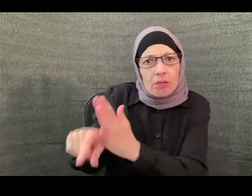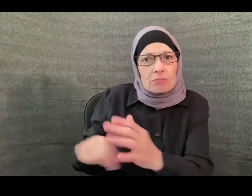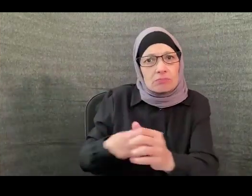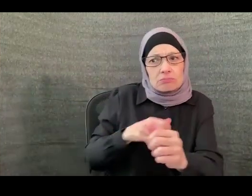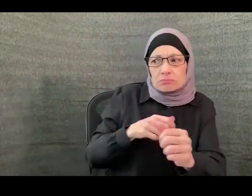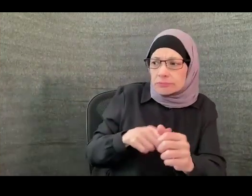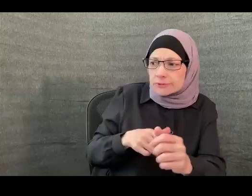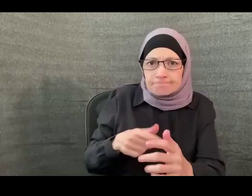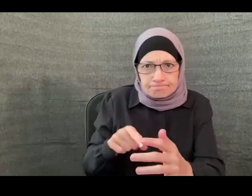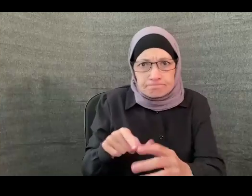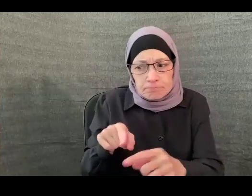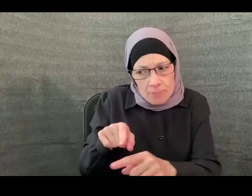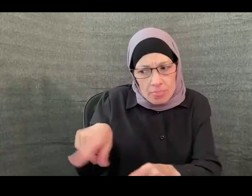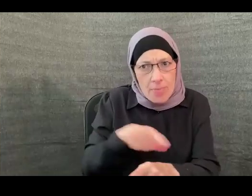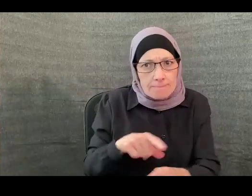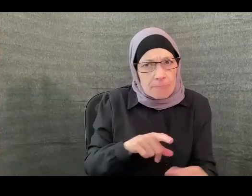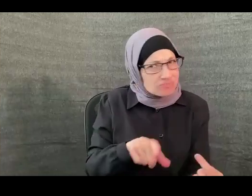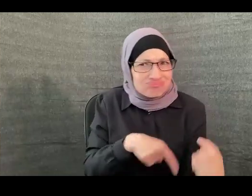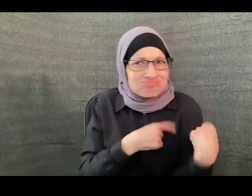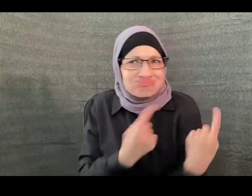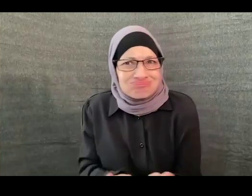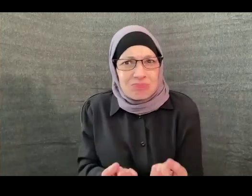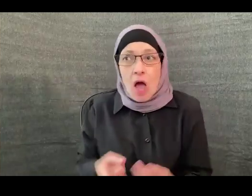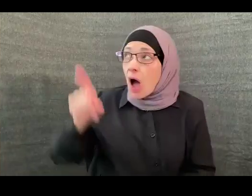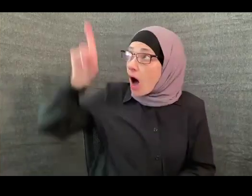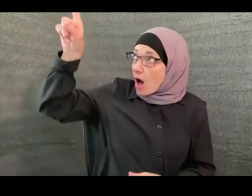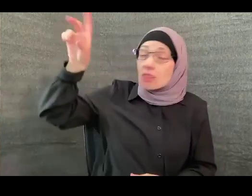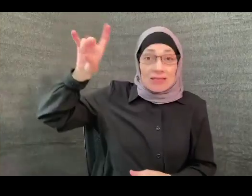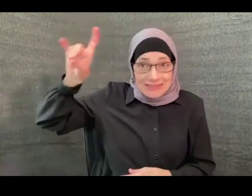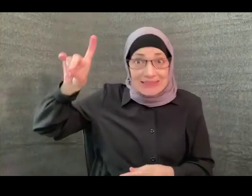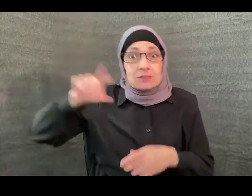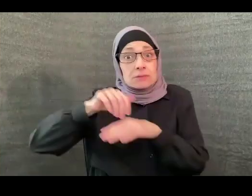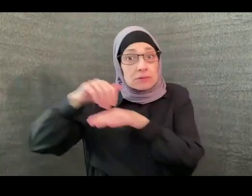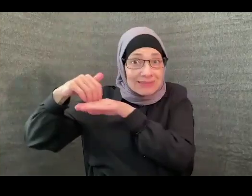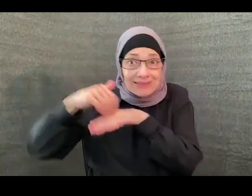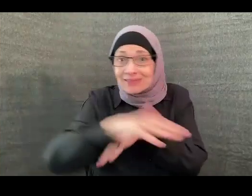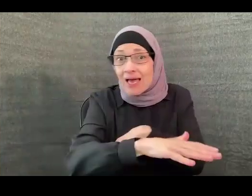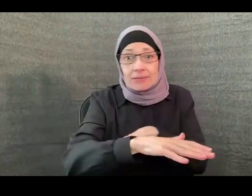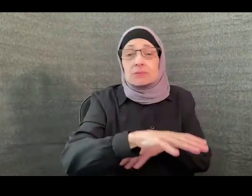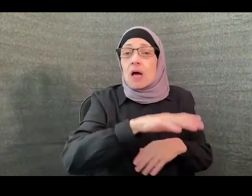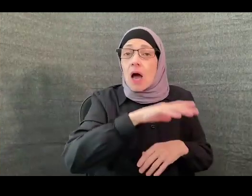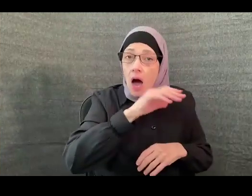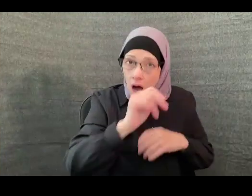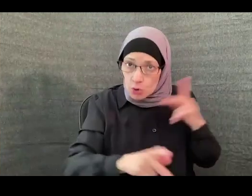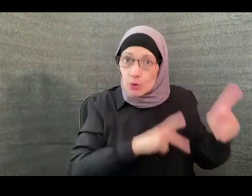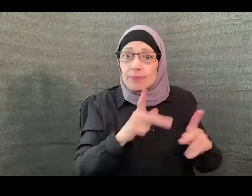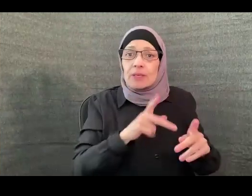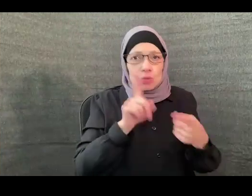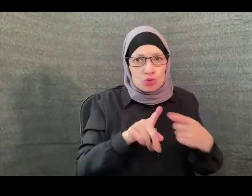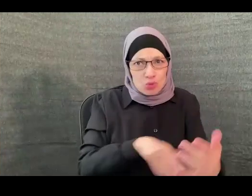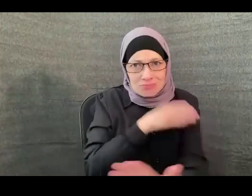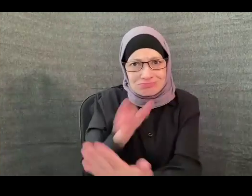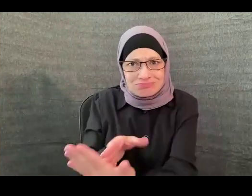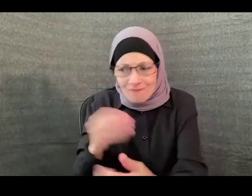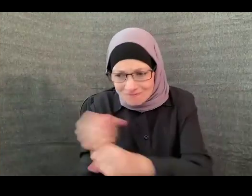Allah subhanahu wa ta'ala sends communities against them to try to bring them back to Allah